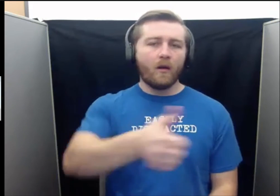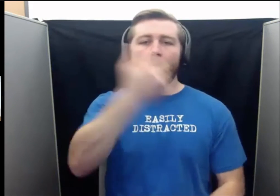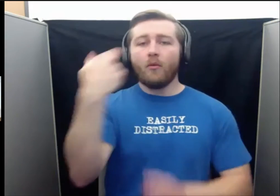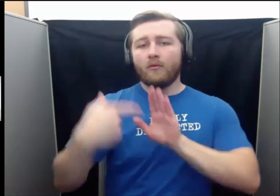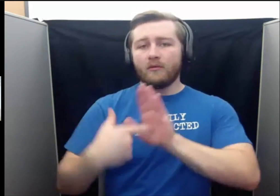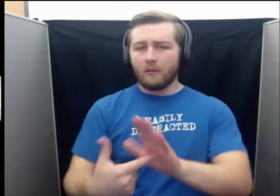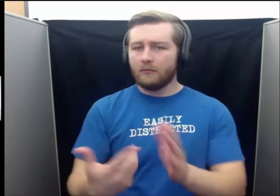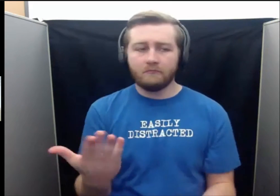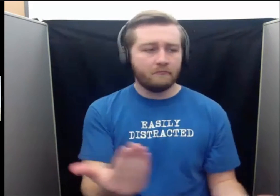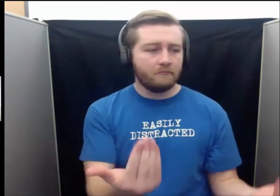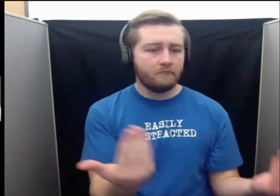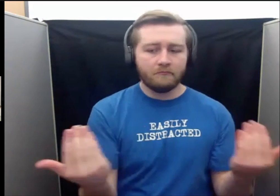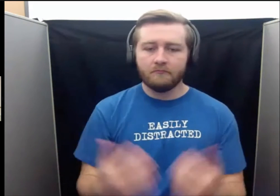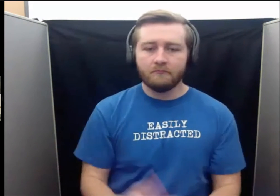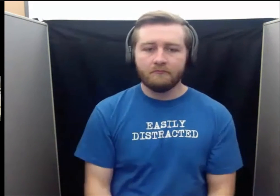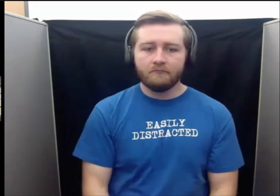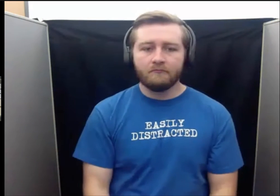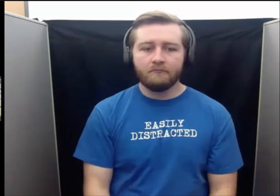saturated.